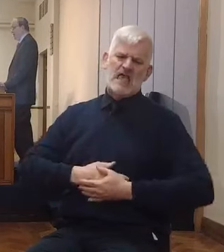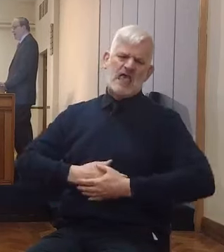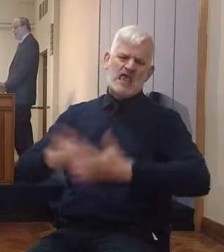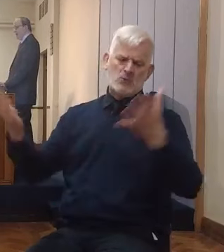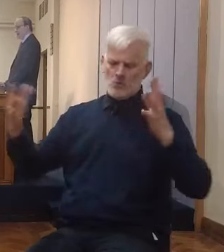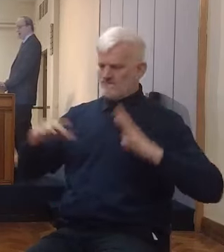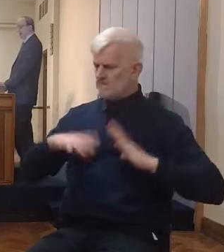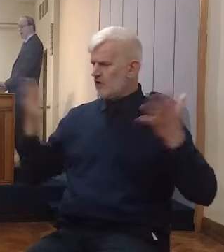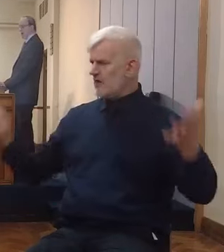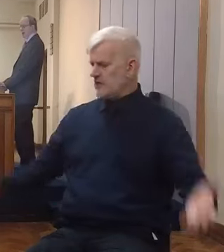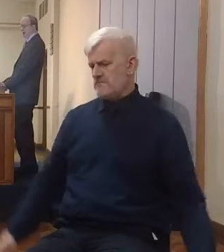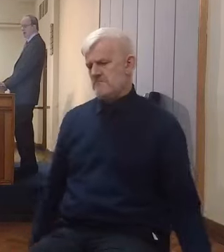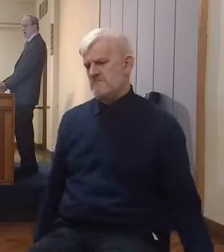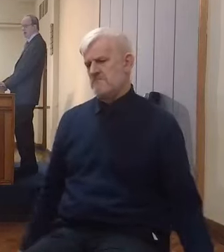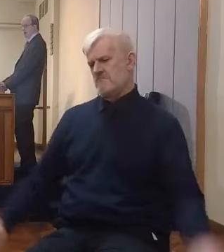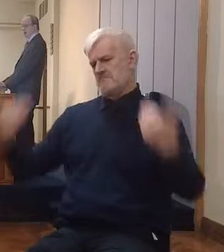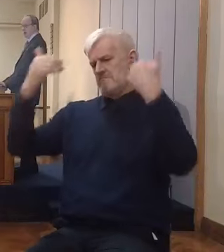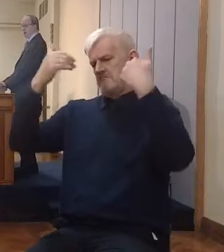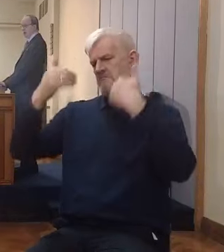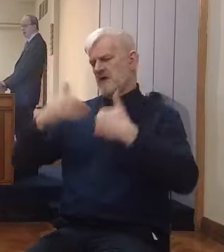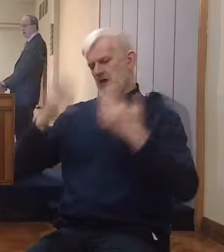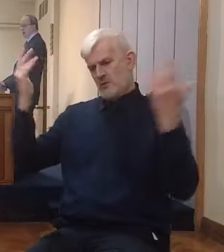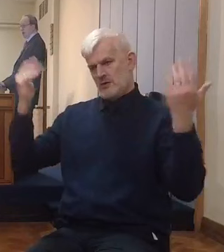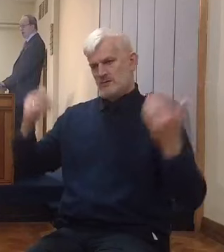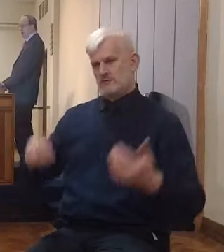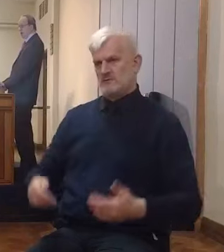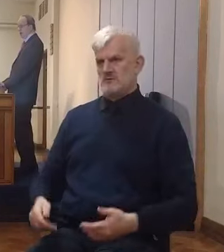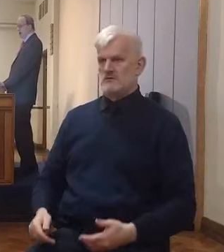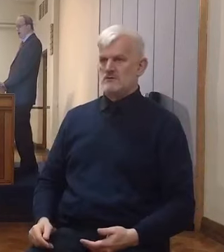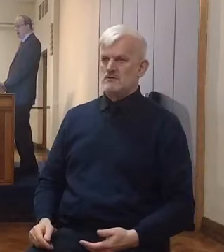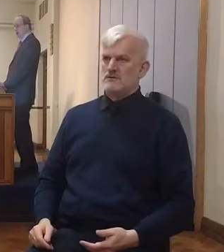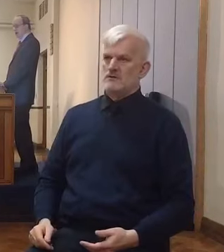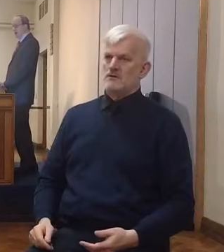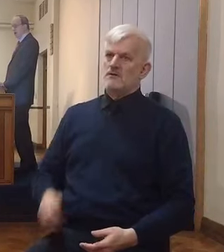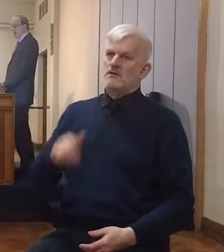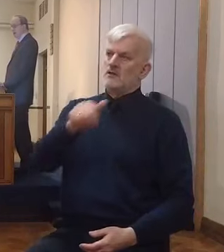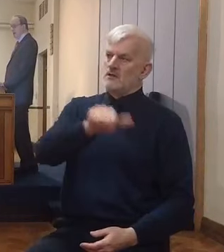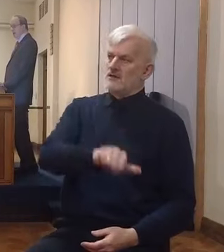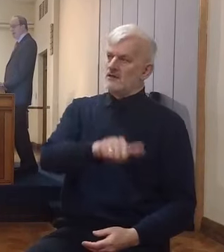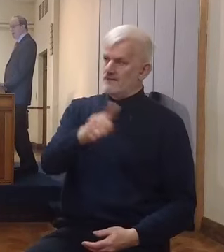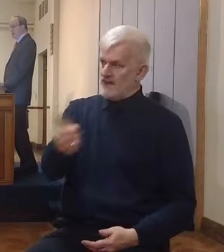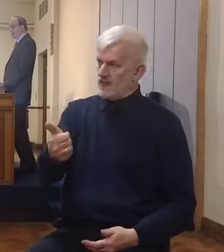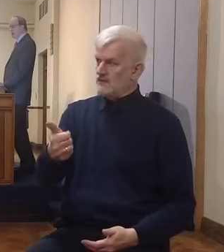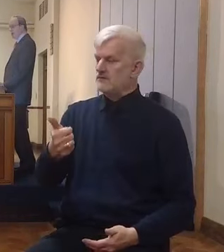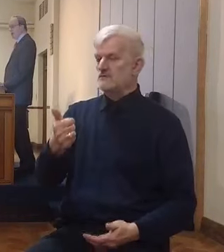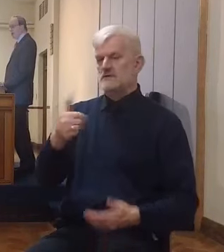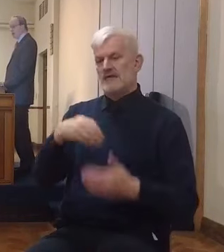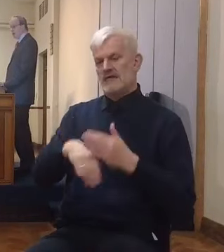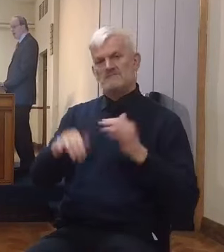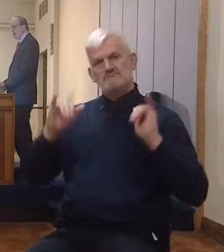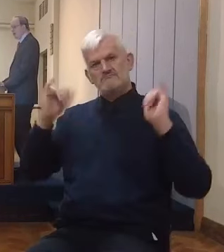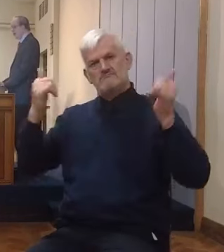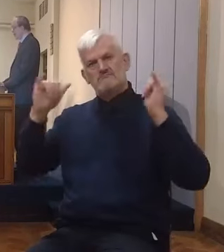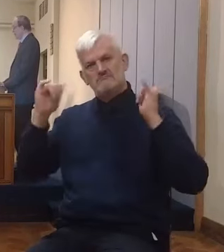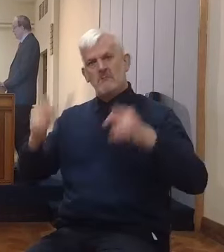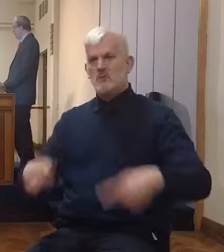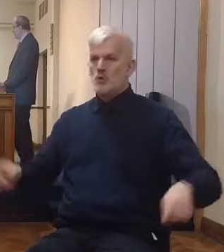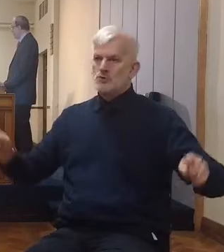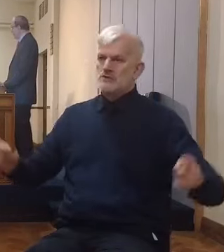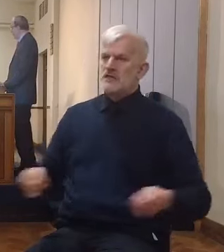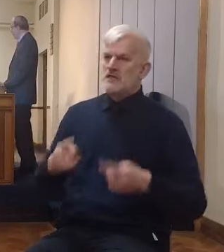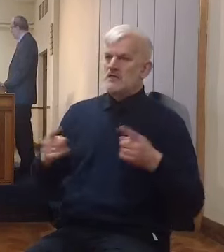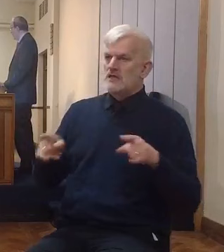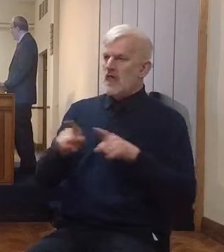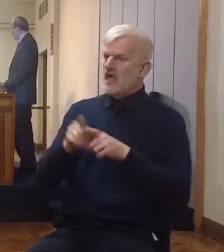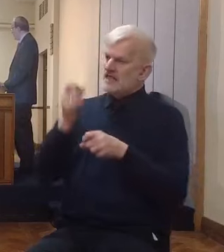promoted. And then, of course, a great campaign in entertainment music to pollute the